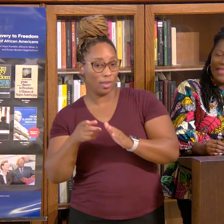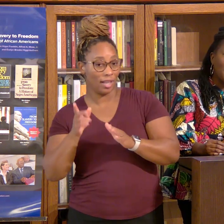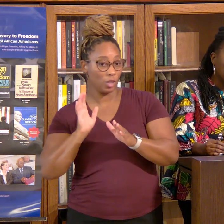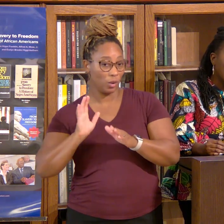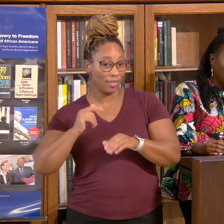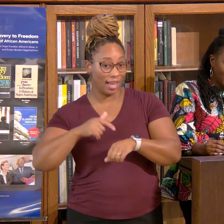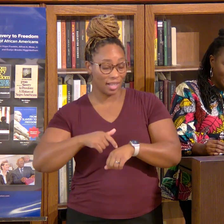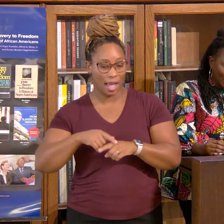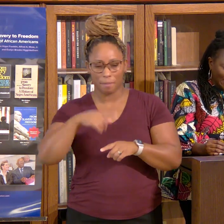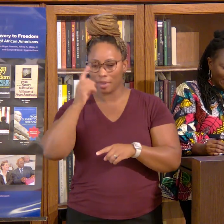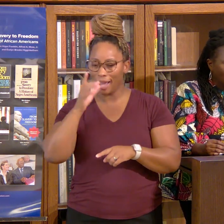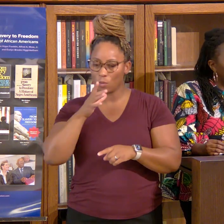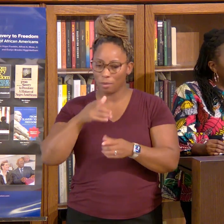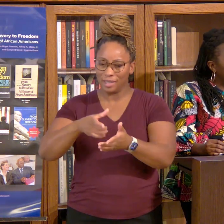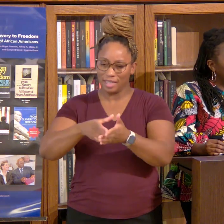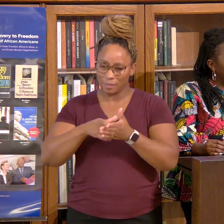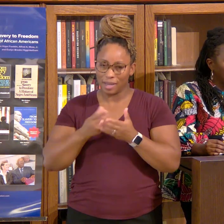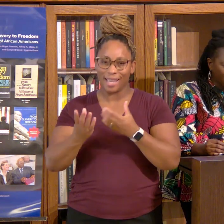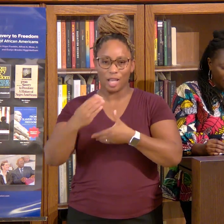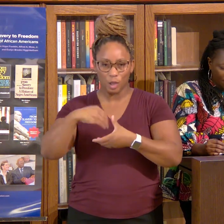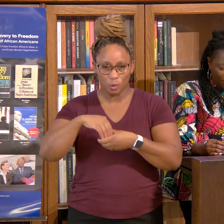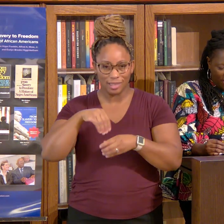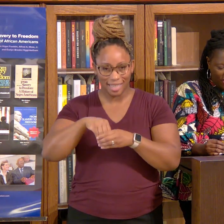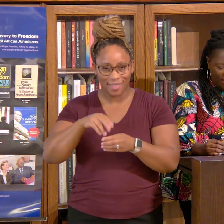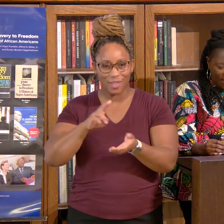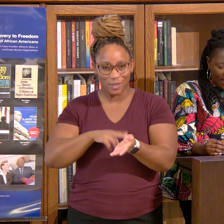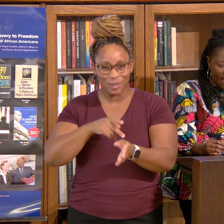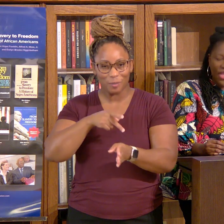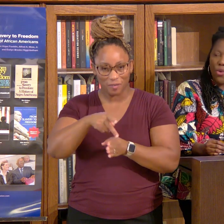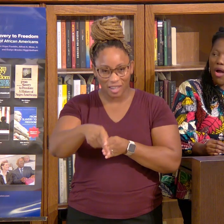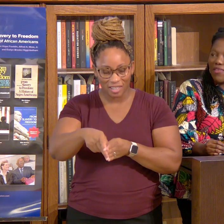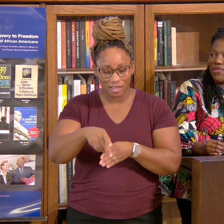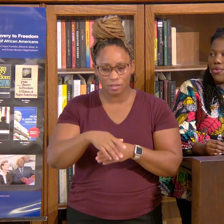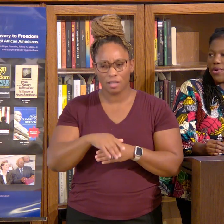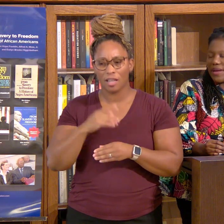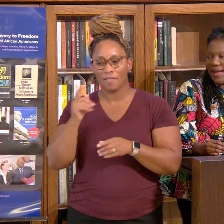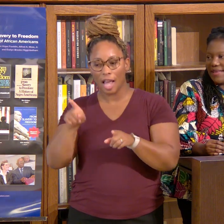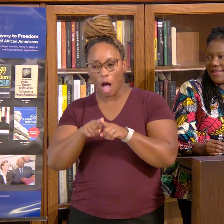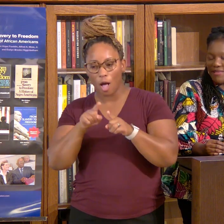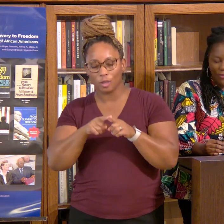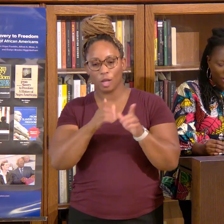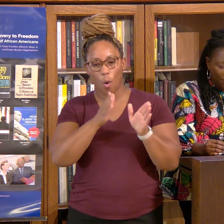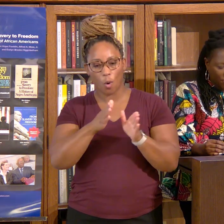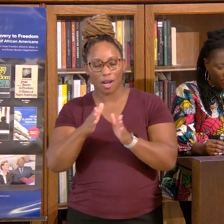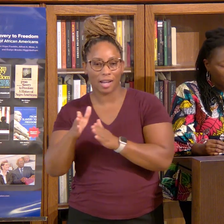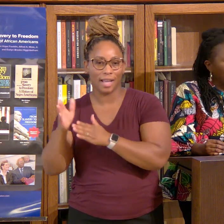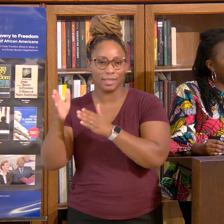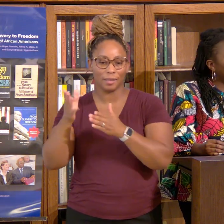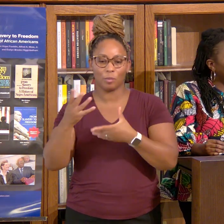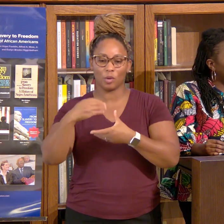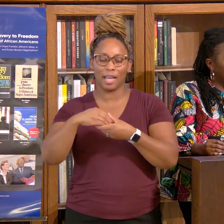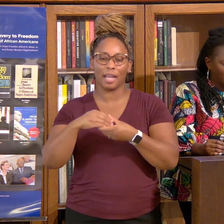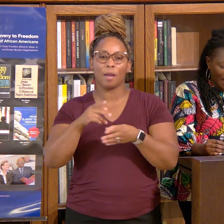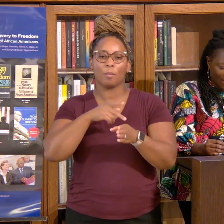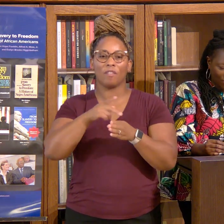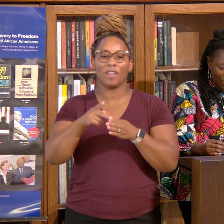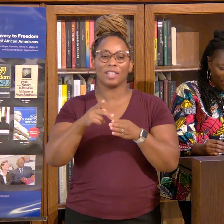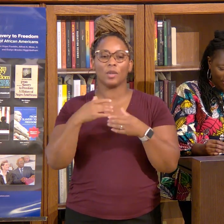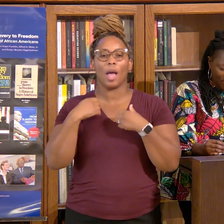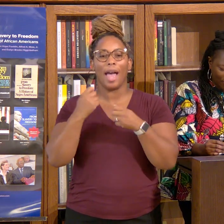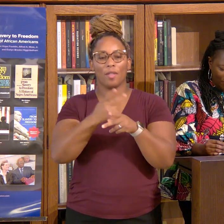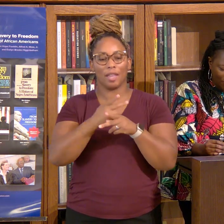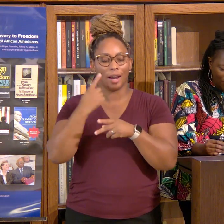time that black women demanded inclusion in the nursing profession they were also organizing to bring Professional Health Care to